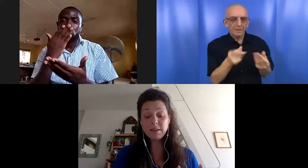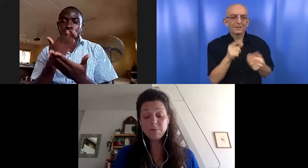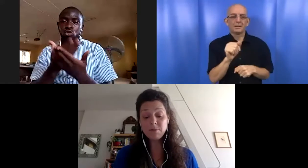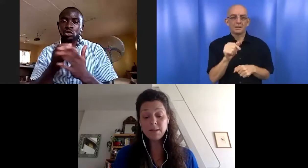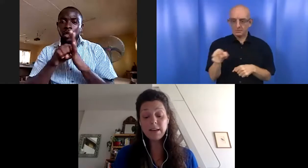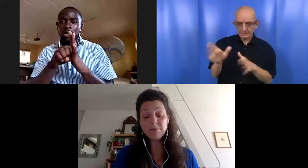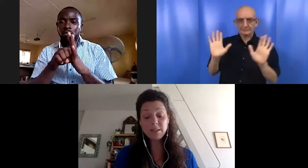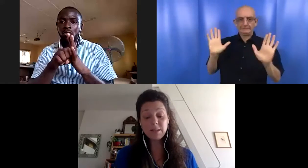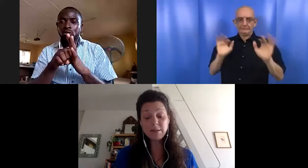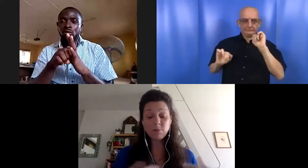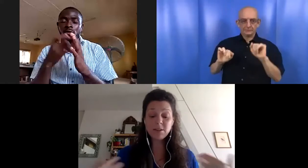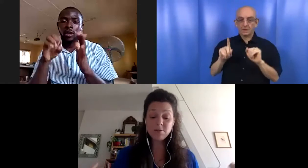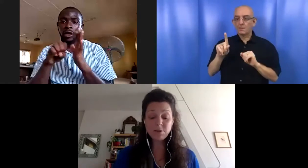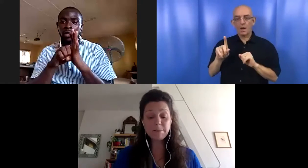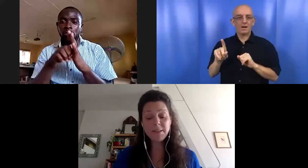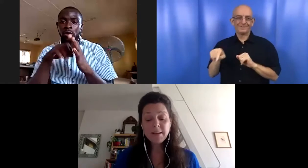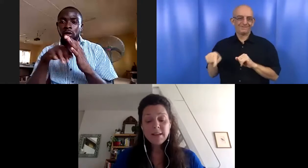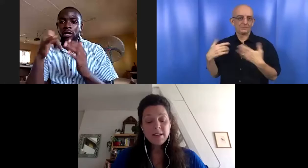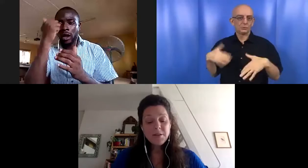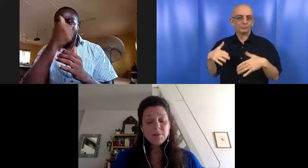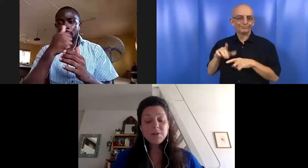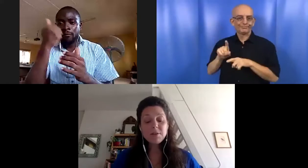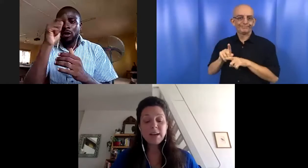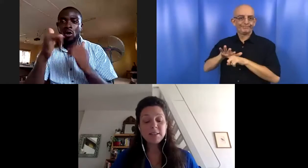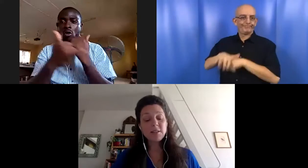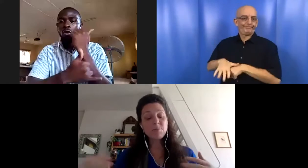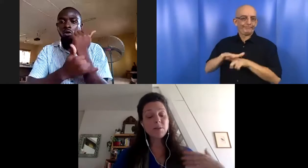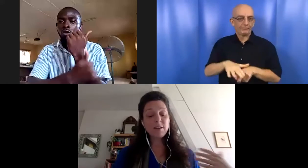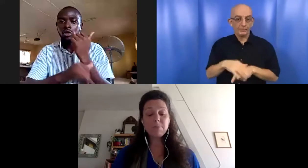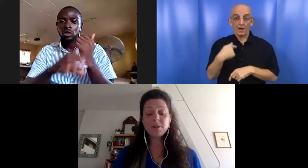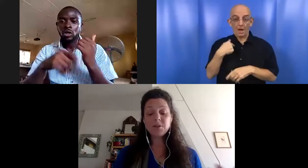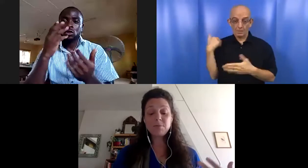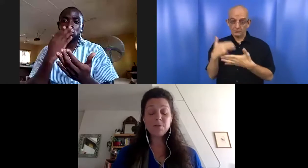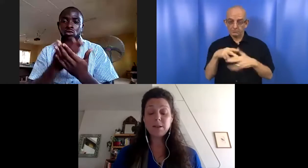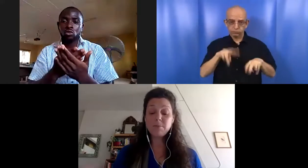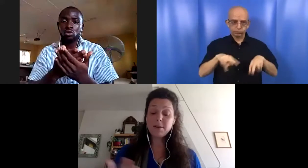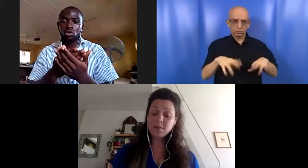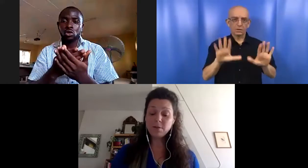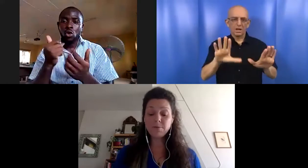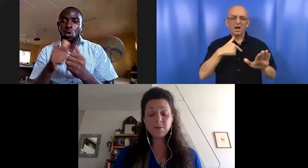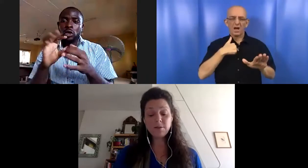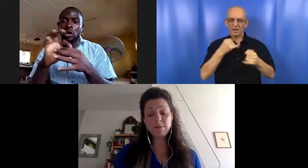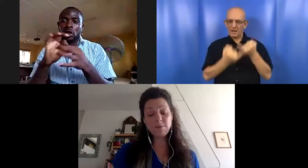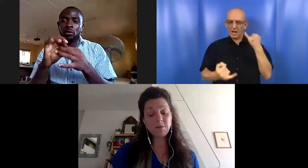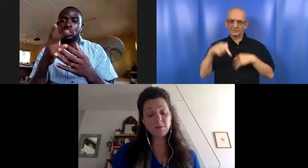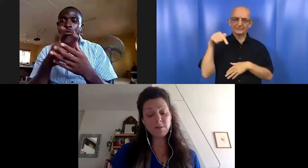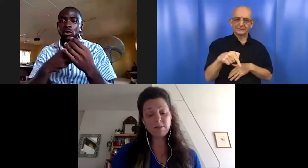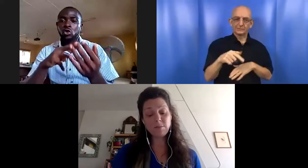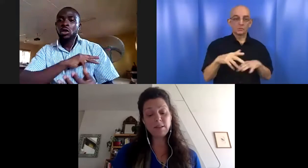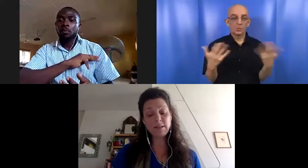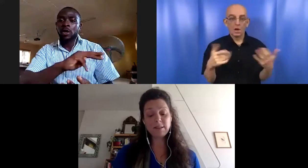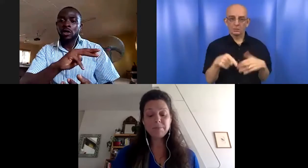For example, in Africa, in one country, there was a good practice with collaboration between the ministry focusing on persons